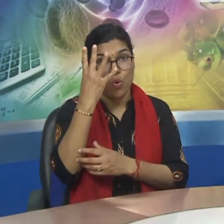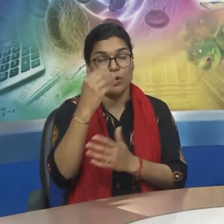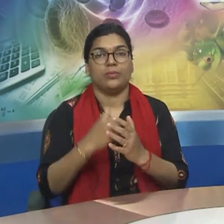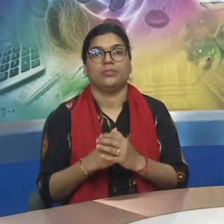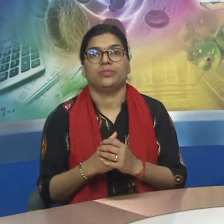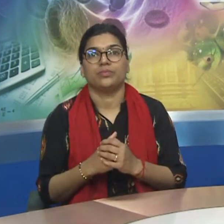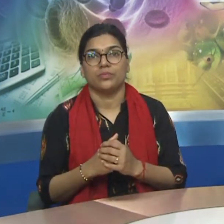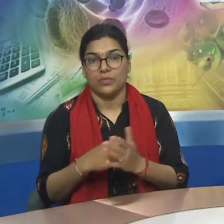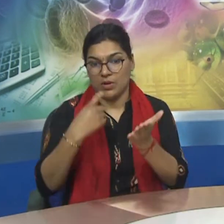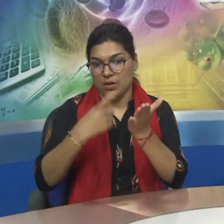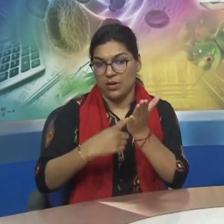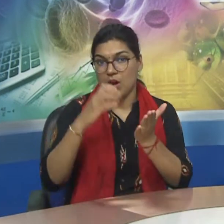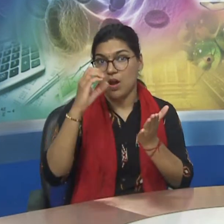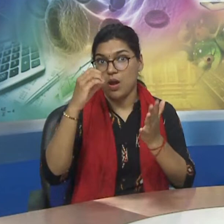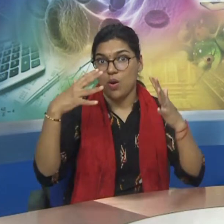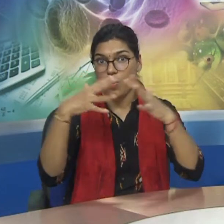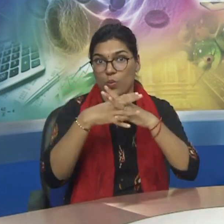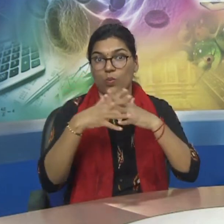Number 4 is the row.